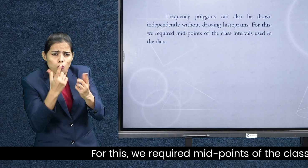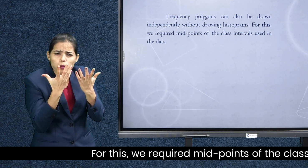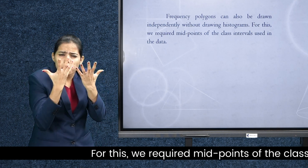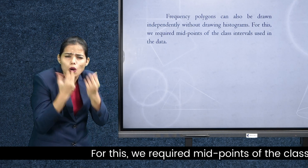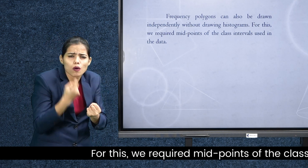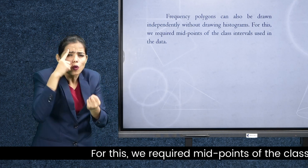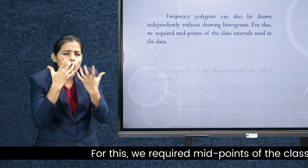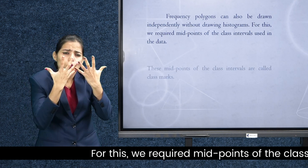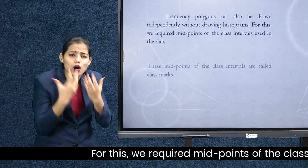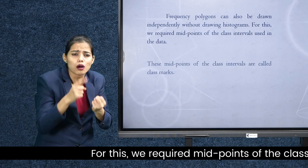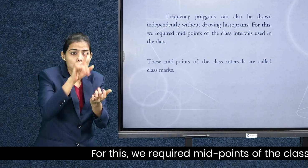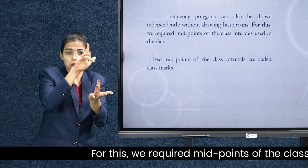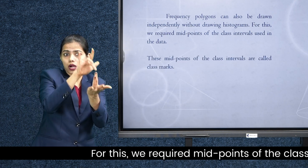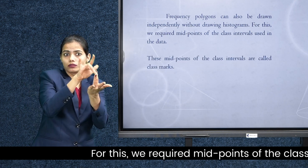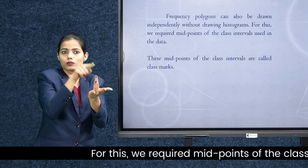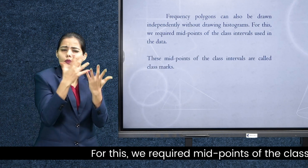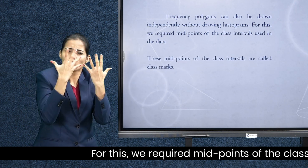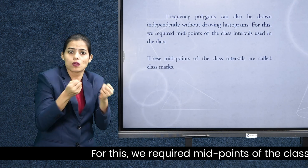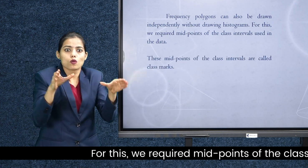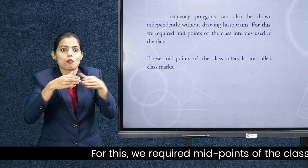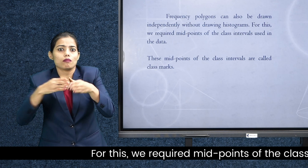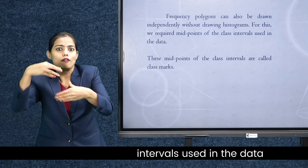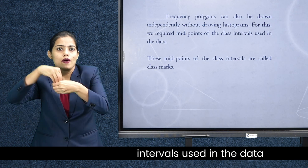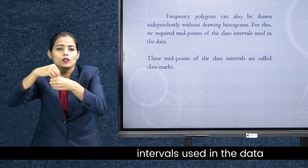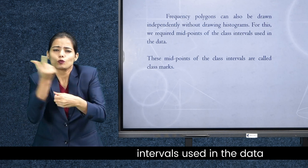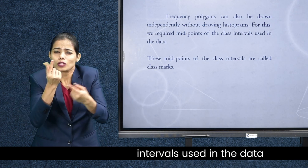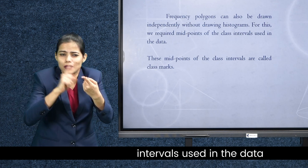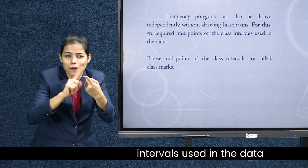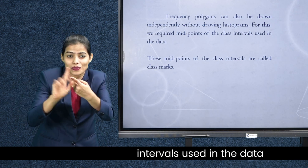For this, we required midpoint of the class interval used in the data.